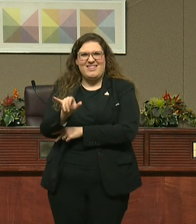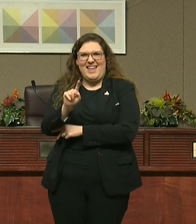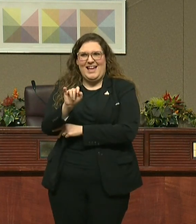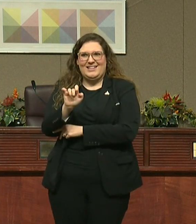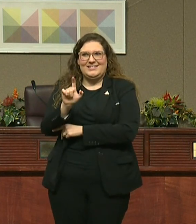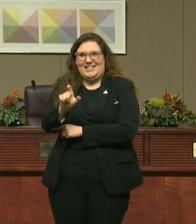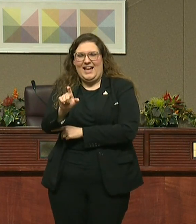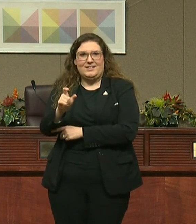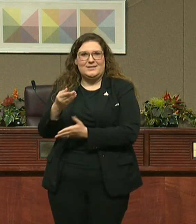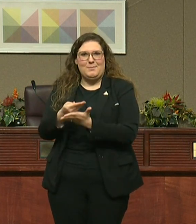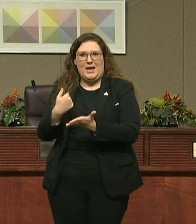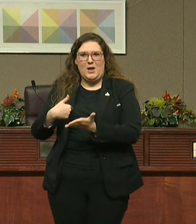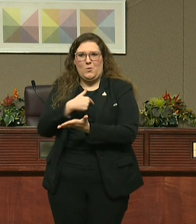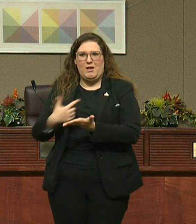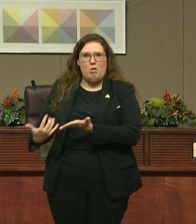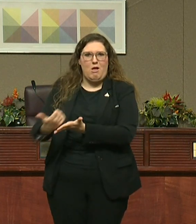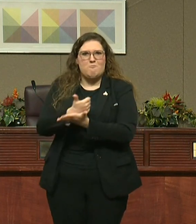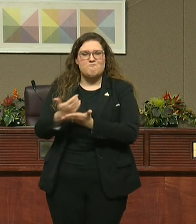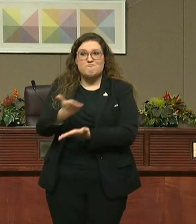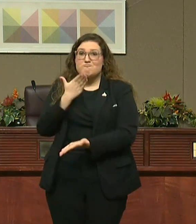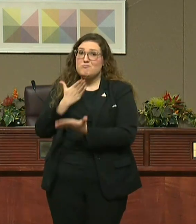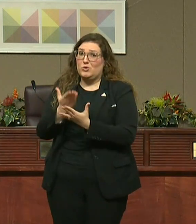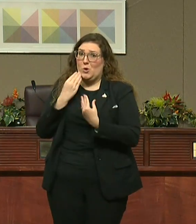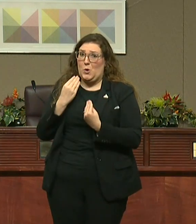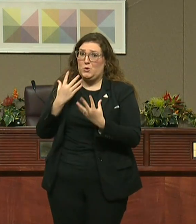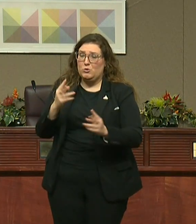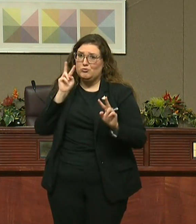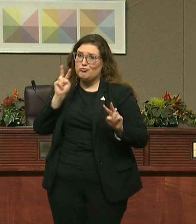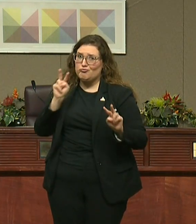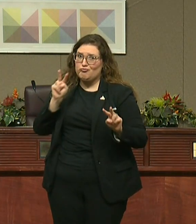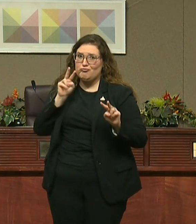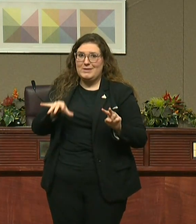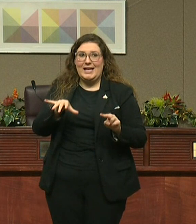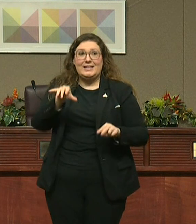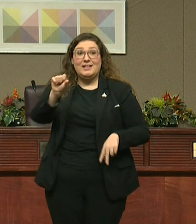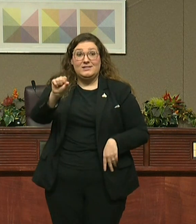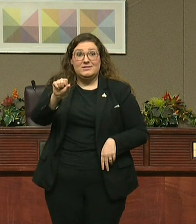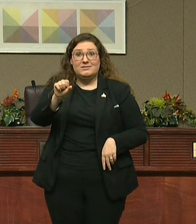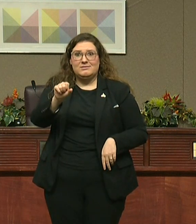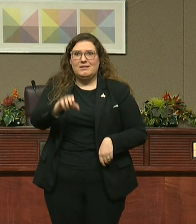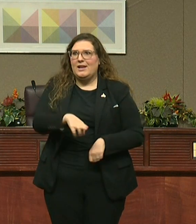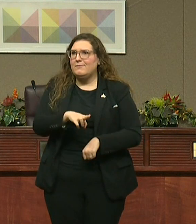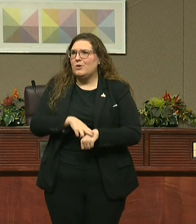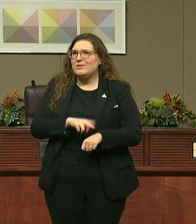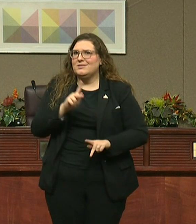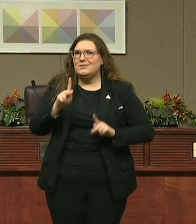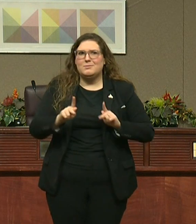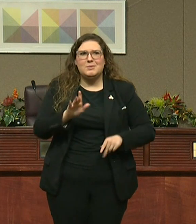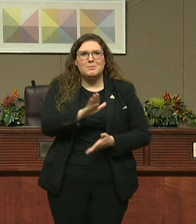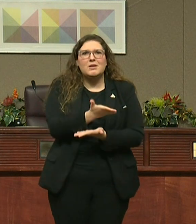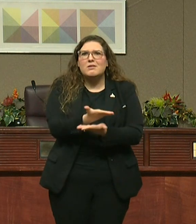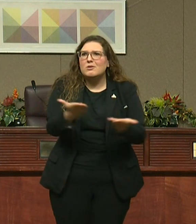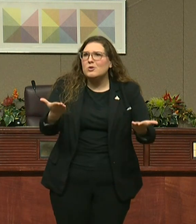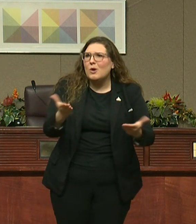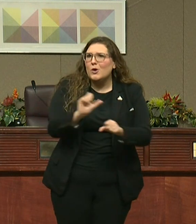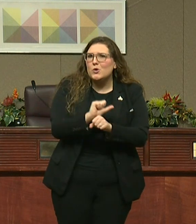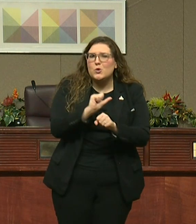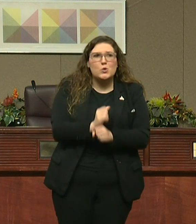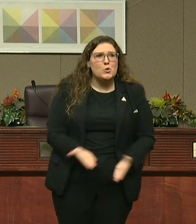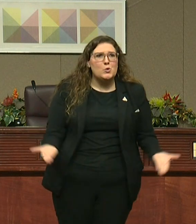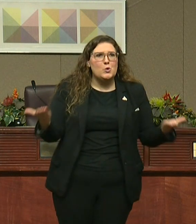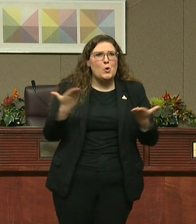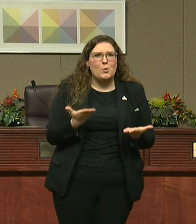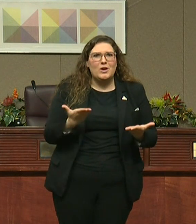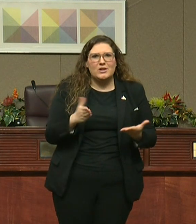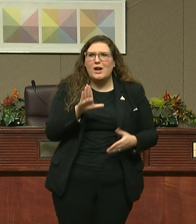most importantly, they're positive developments for the residents whose jobs depend on the industry. However, it will take